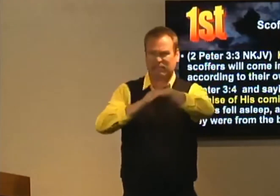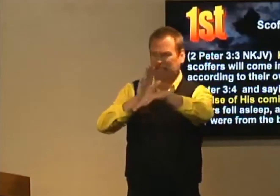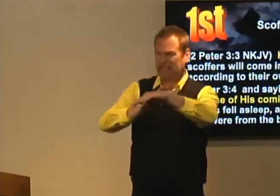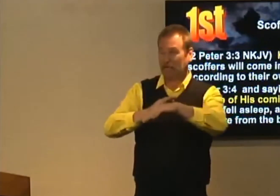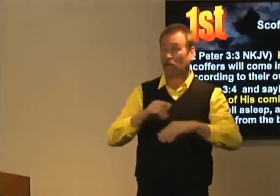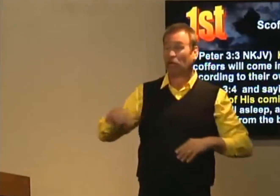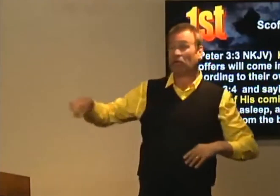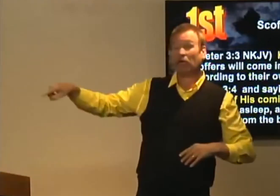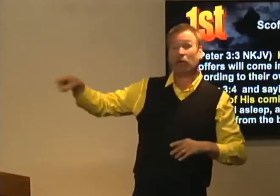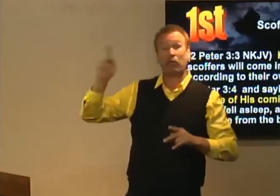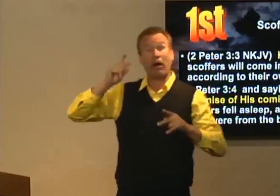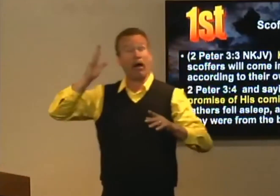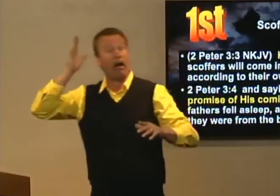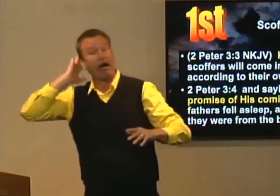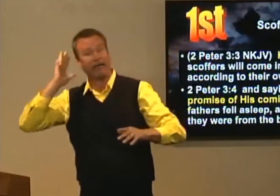they've been saying Jesus is coming,